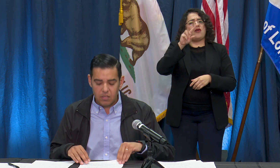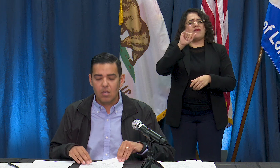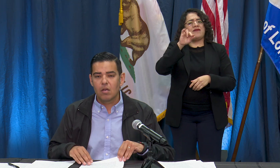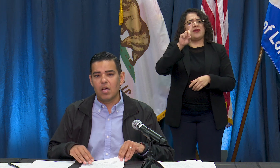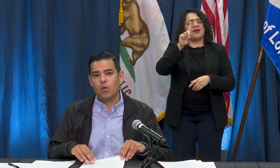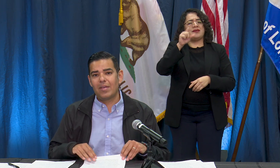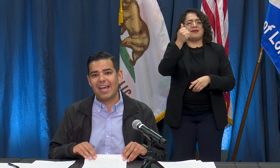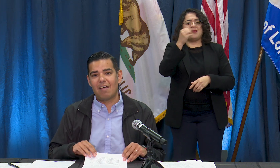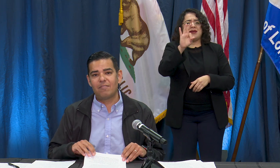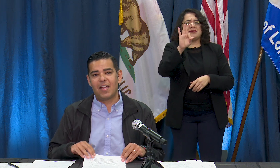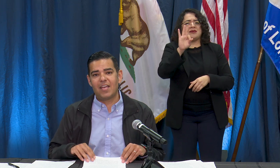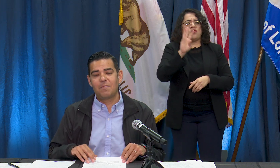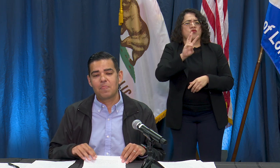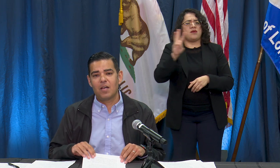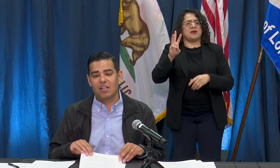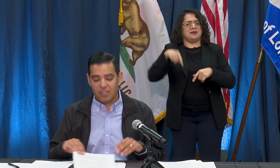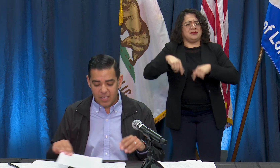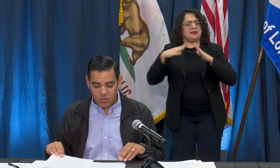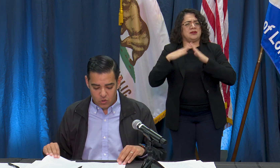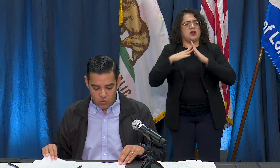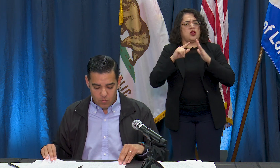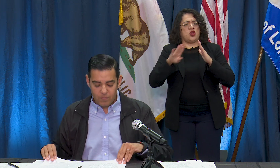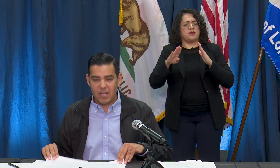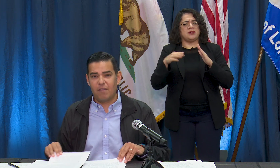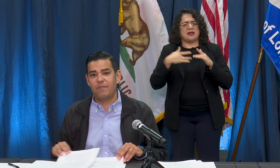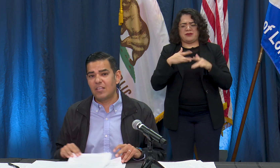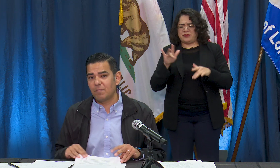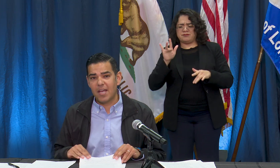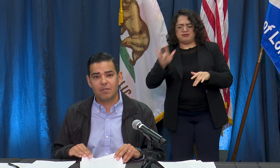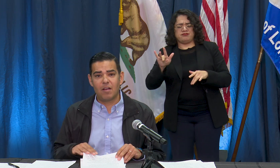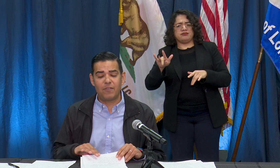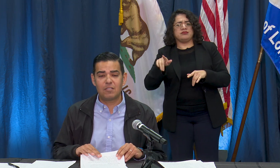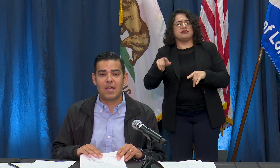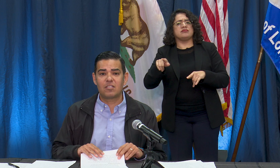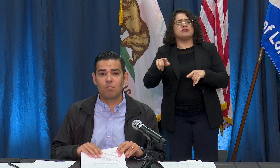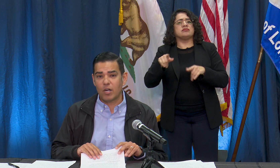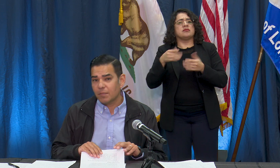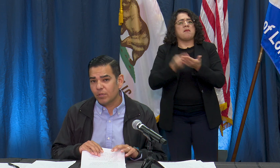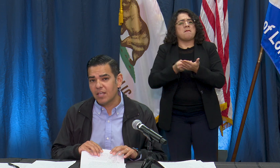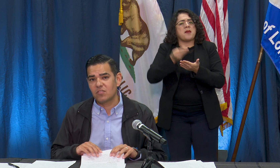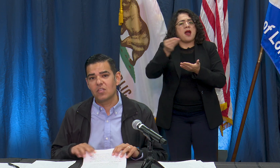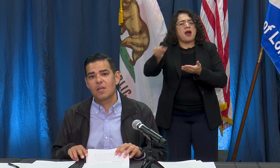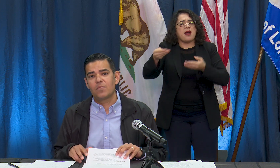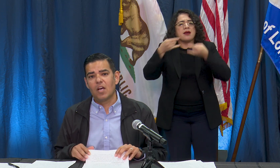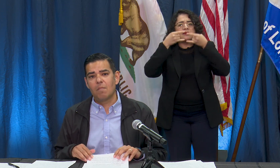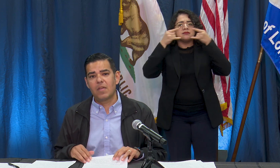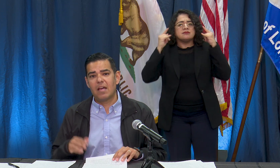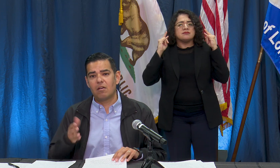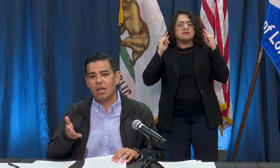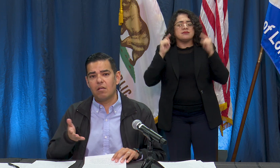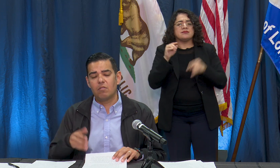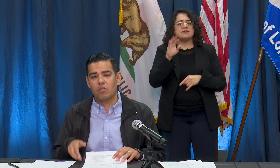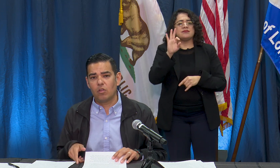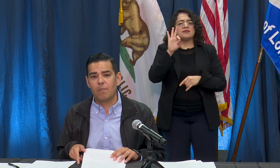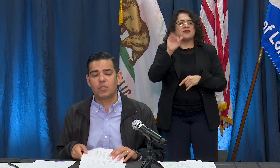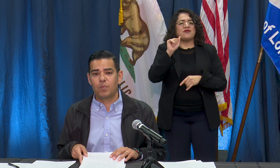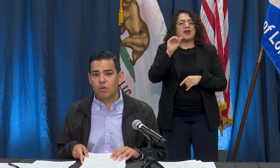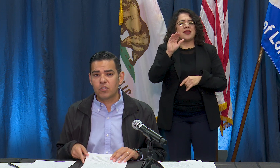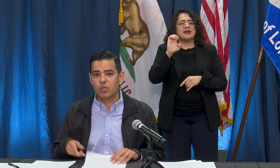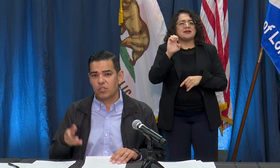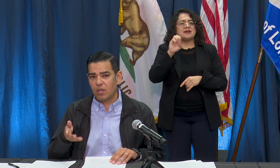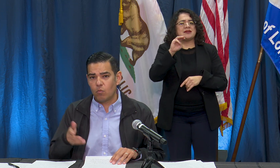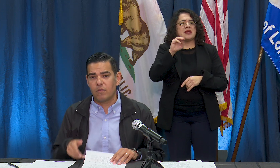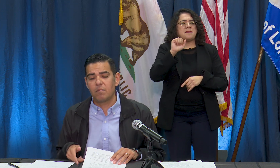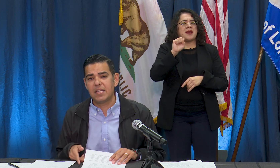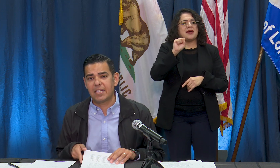the city. We have a link to a face mask marketplace that the Long Beach